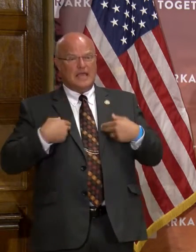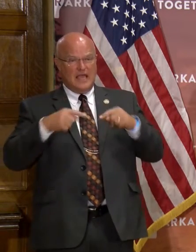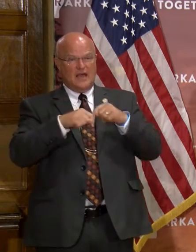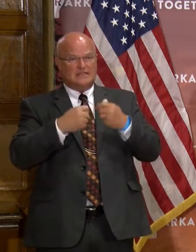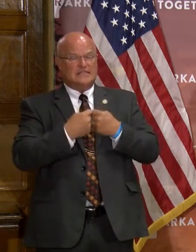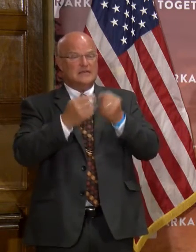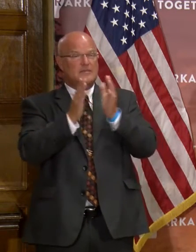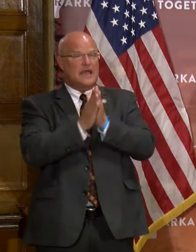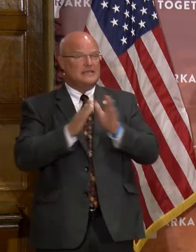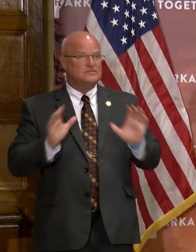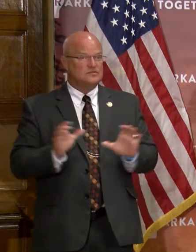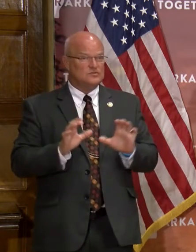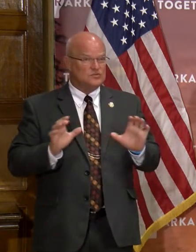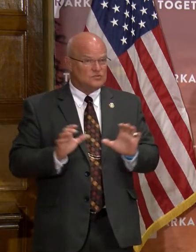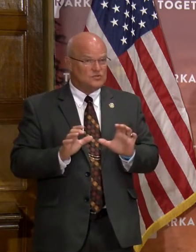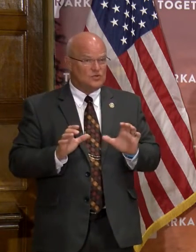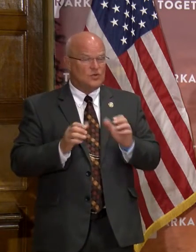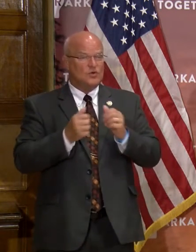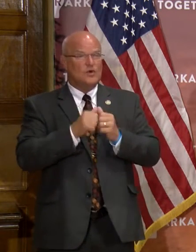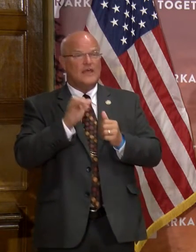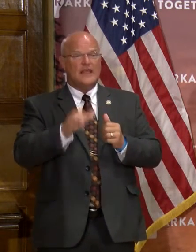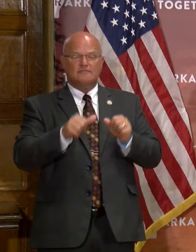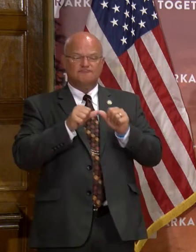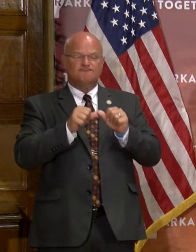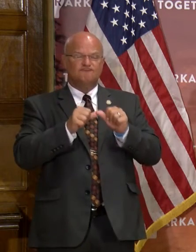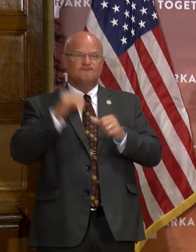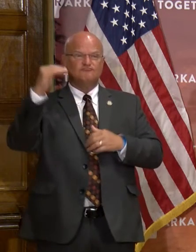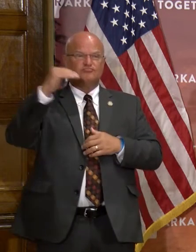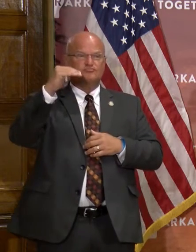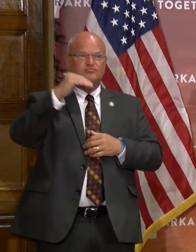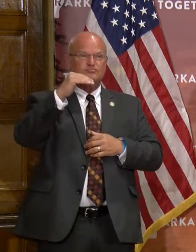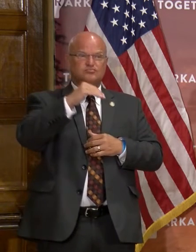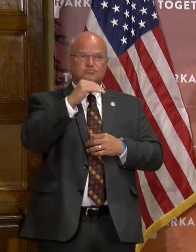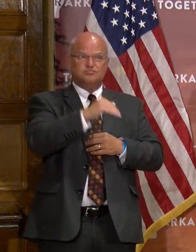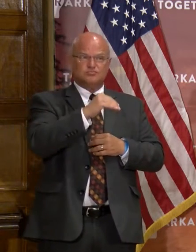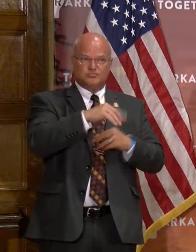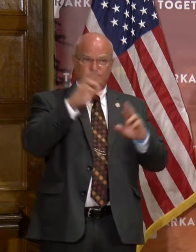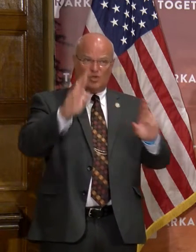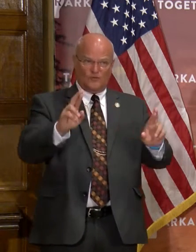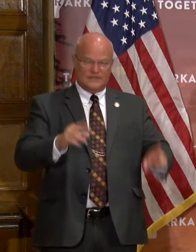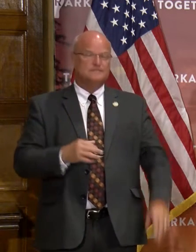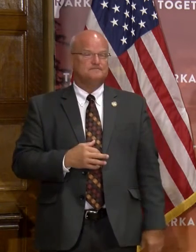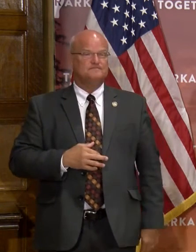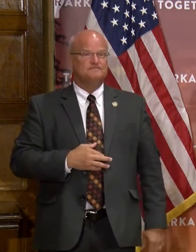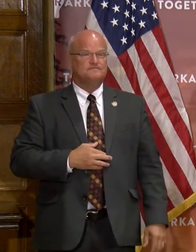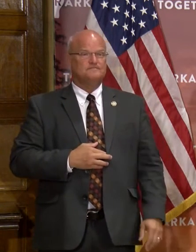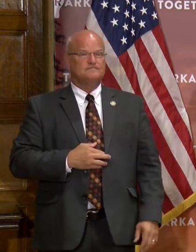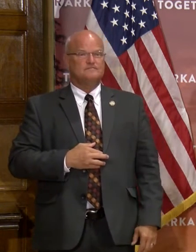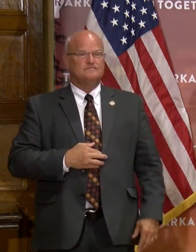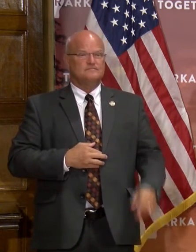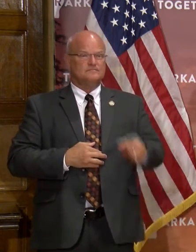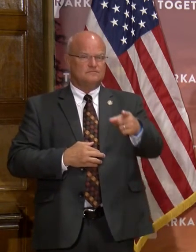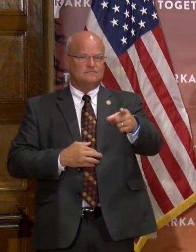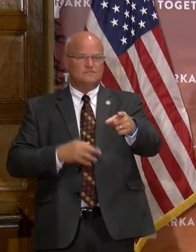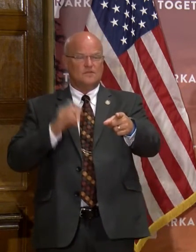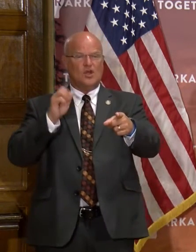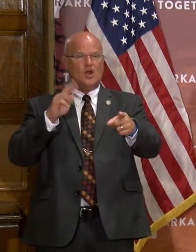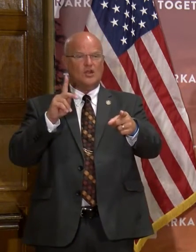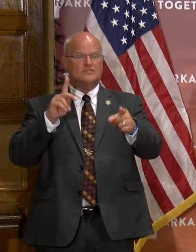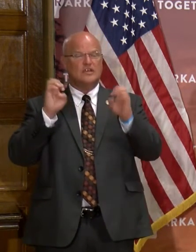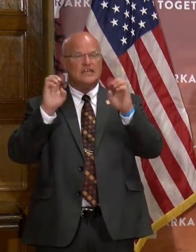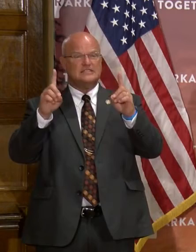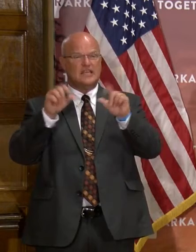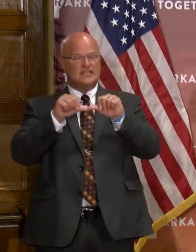everybody to do, and with that, we'll continue to have progress made. The Arkansas Education